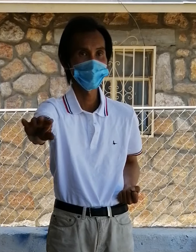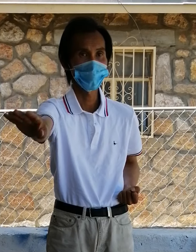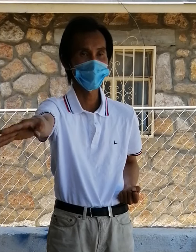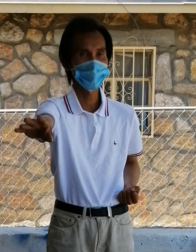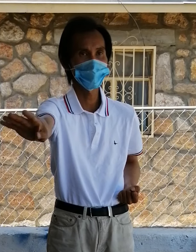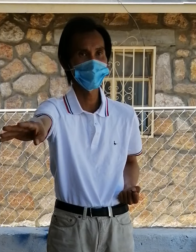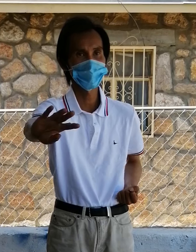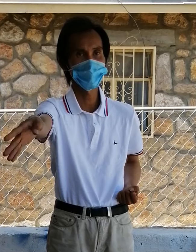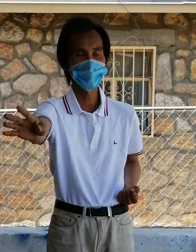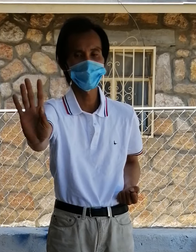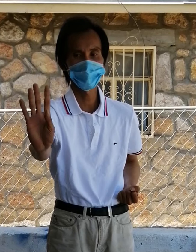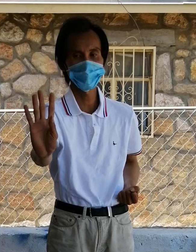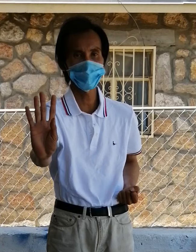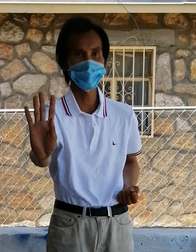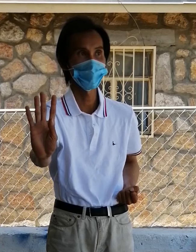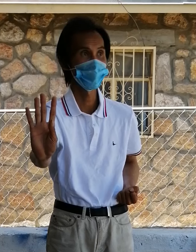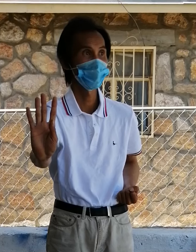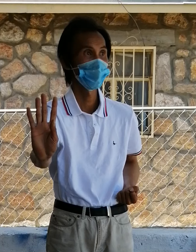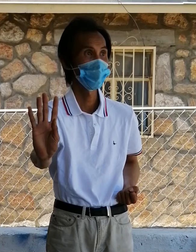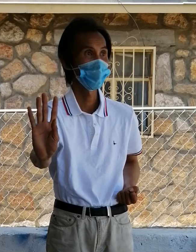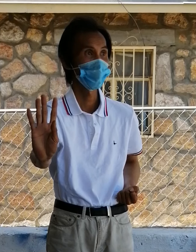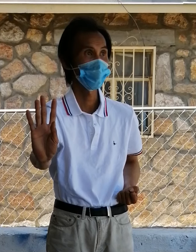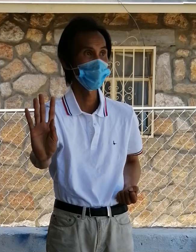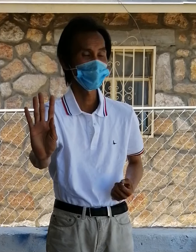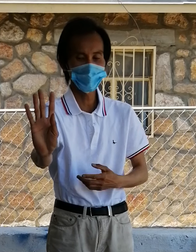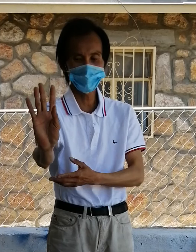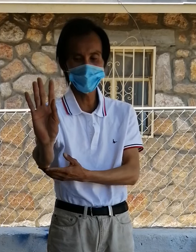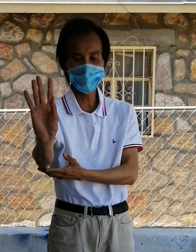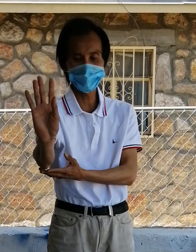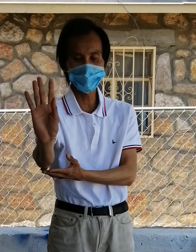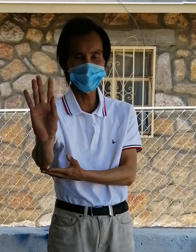One. Two. Three. Four. This one. Make sure.